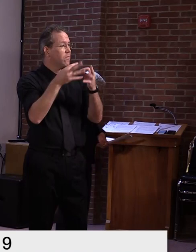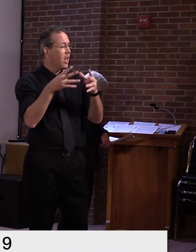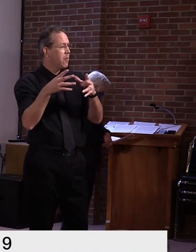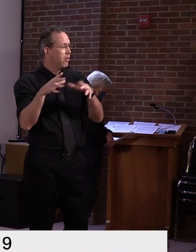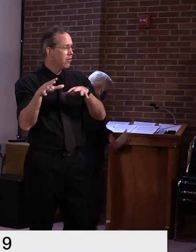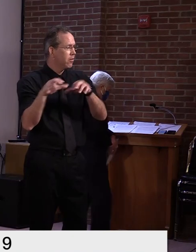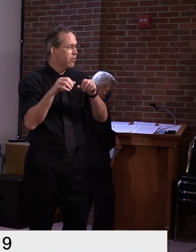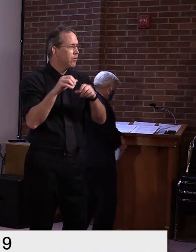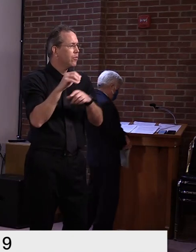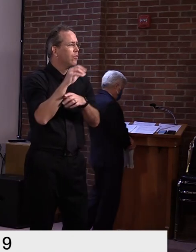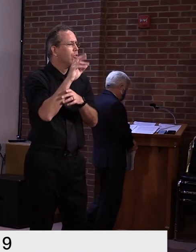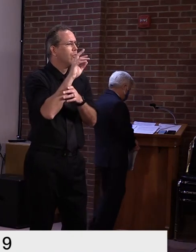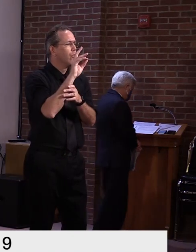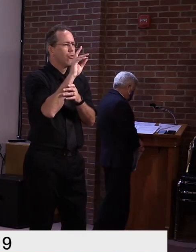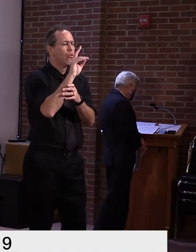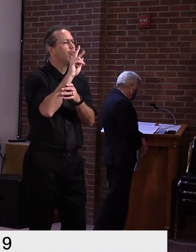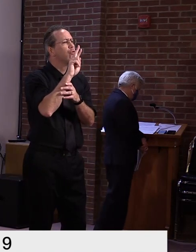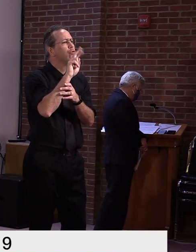The second question, I guess, is